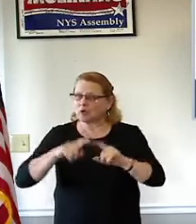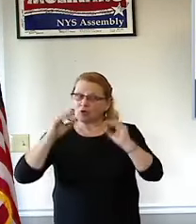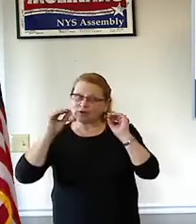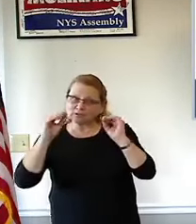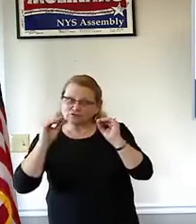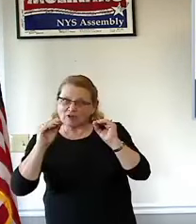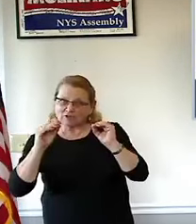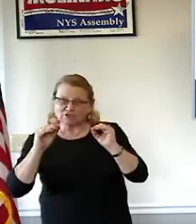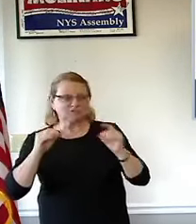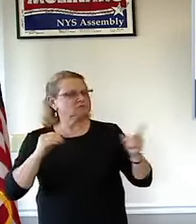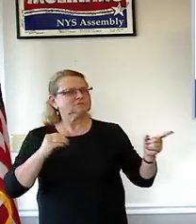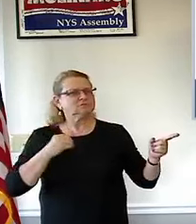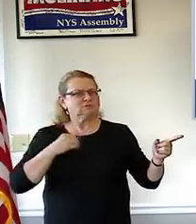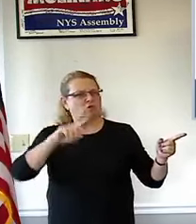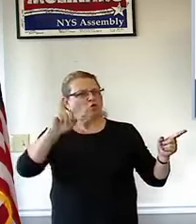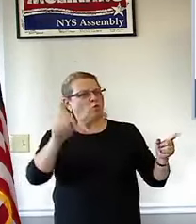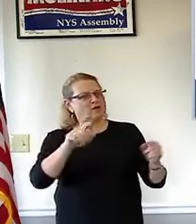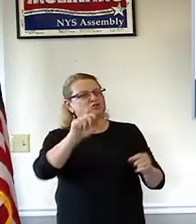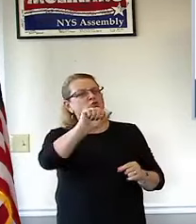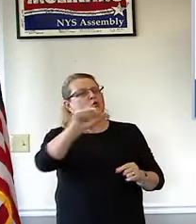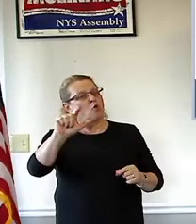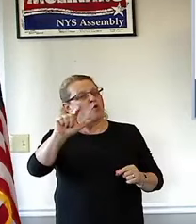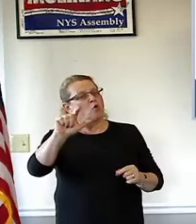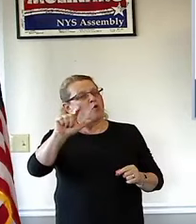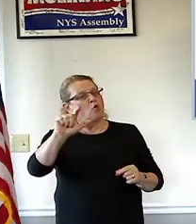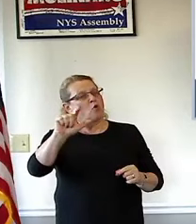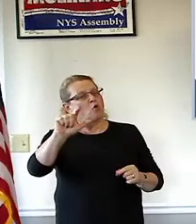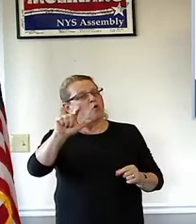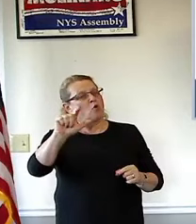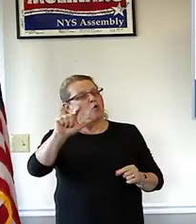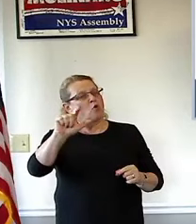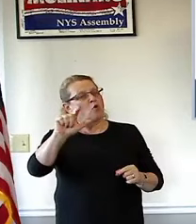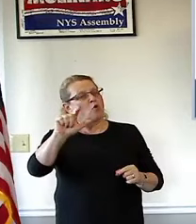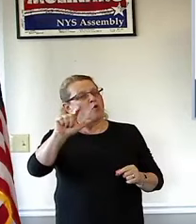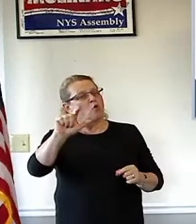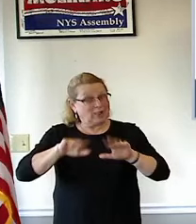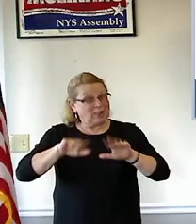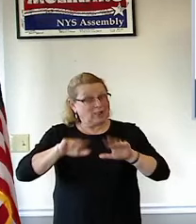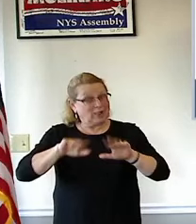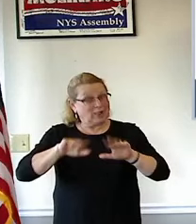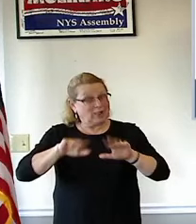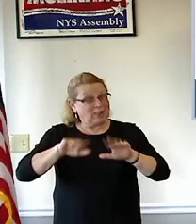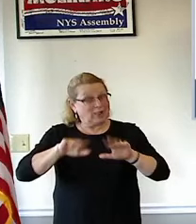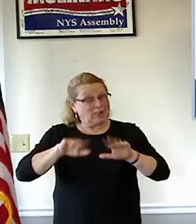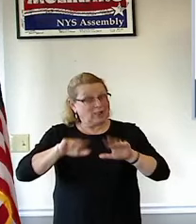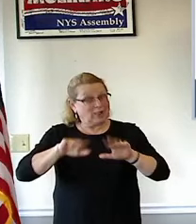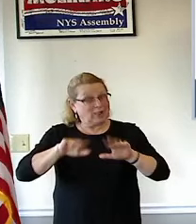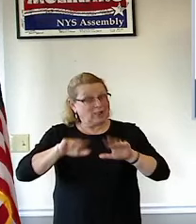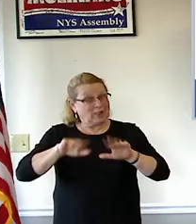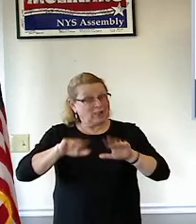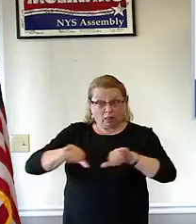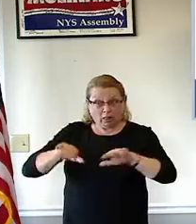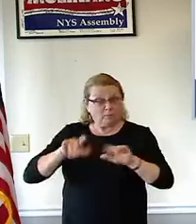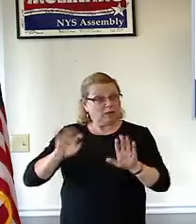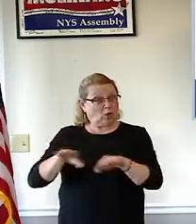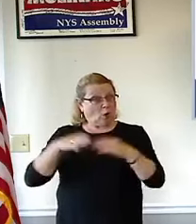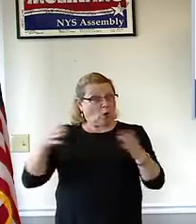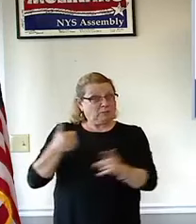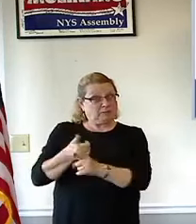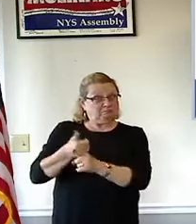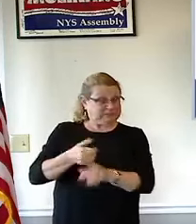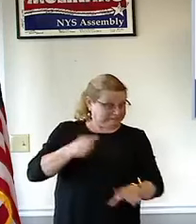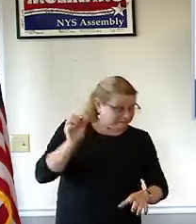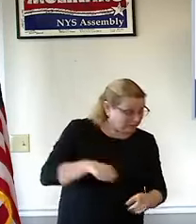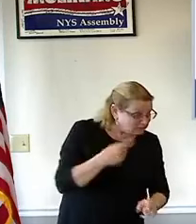was the all sport pool. I think was the specific. Yep. Can the outdoor all sport pool be open? The answer is yes.